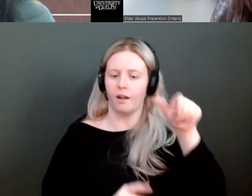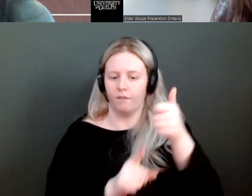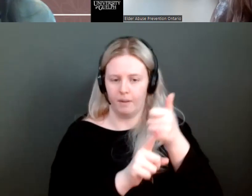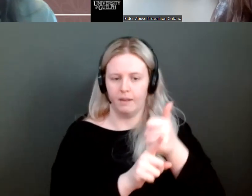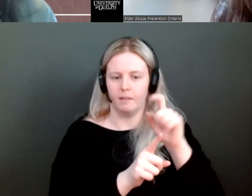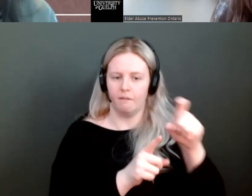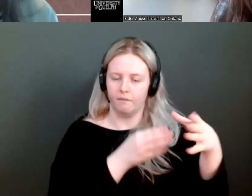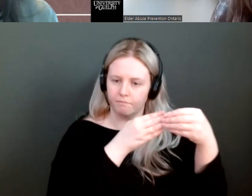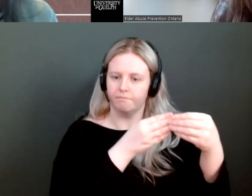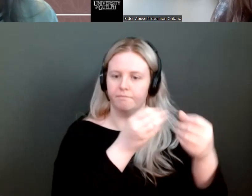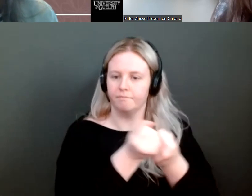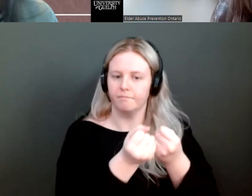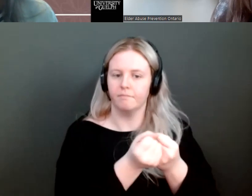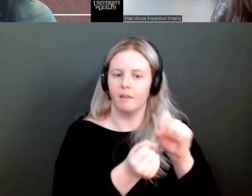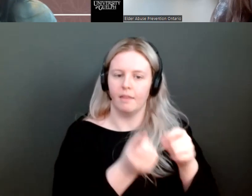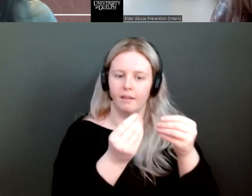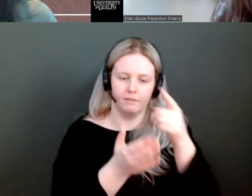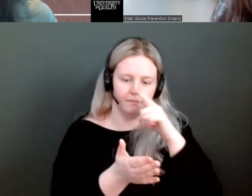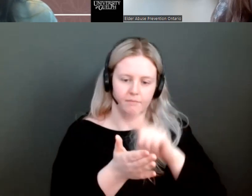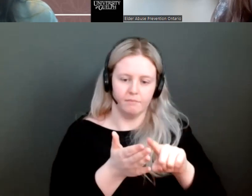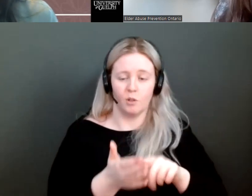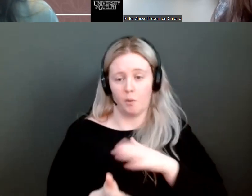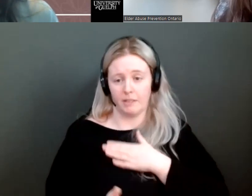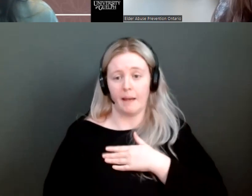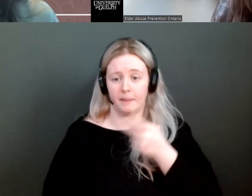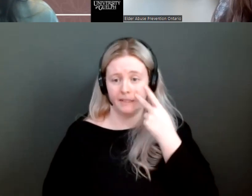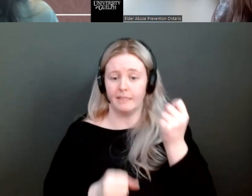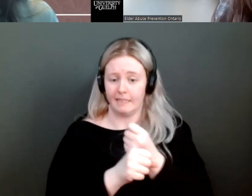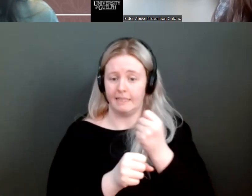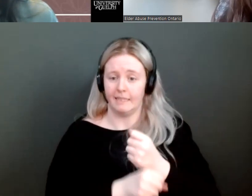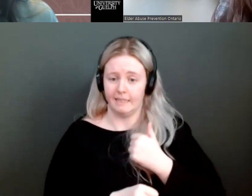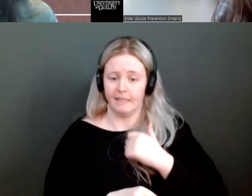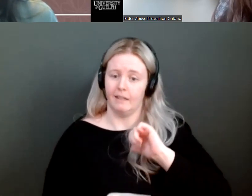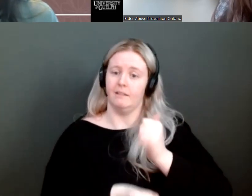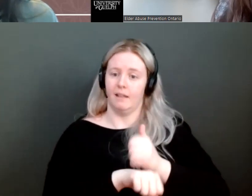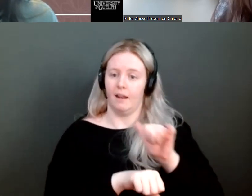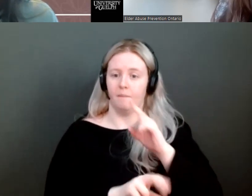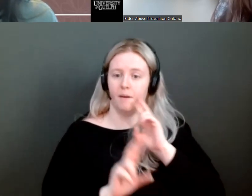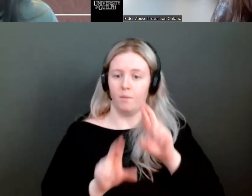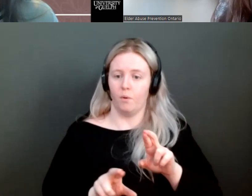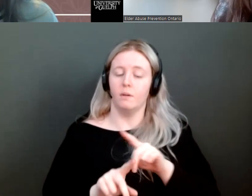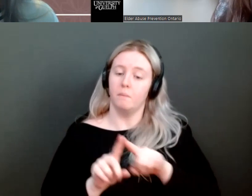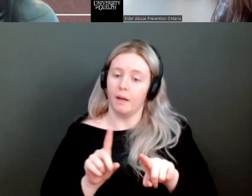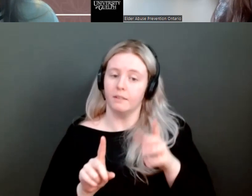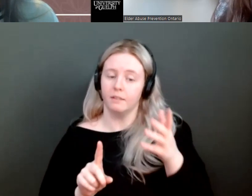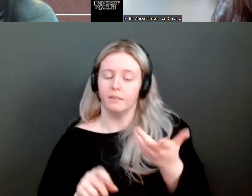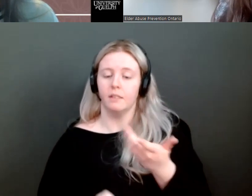quite happy to see Statistics Canada come out with their publication, is that in a sense,